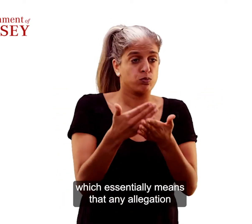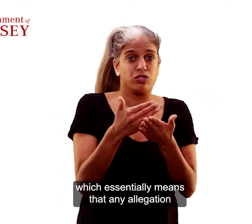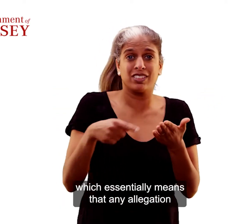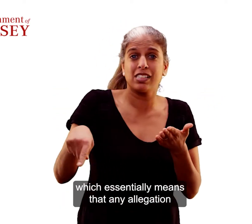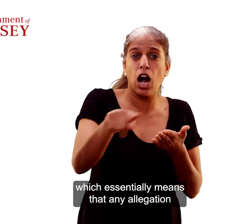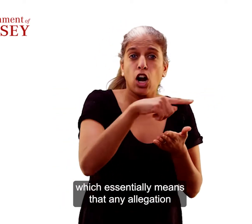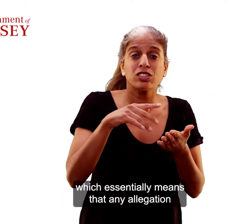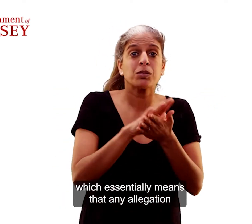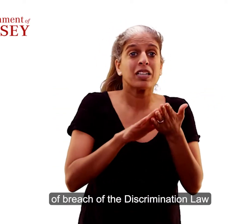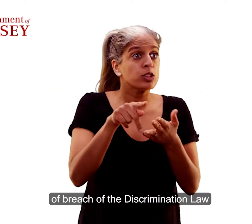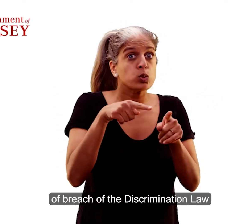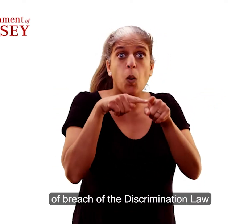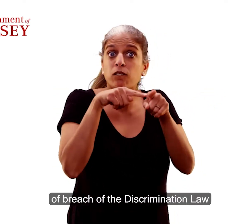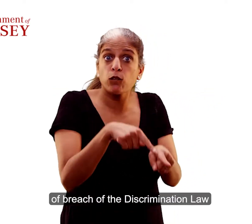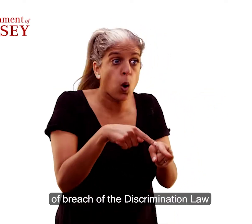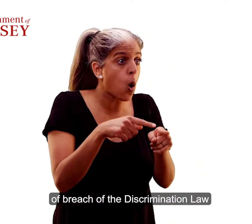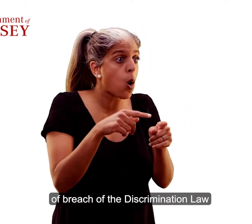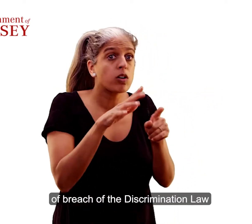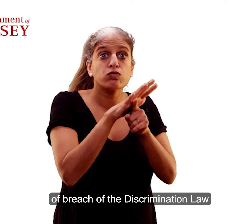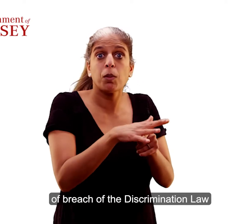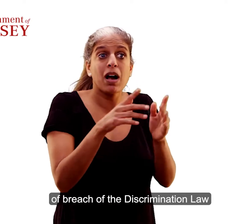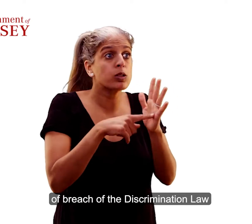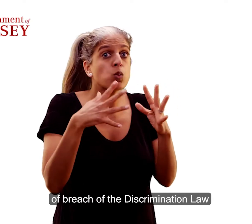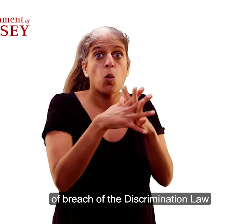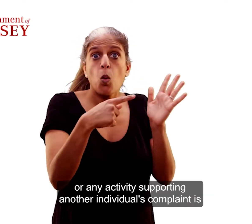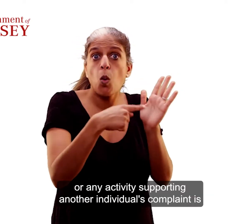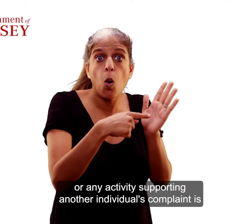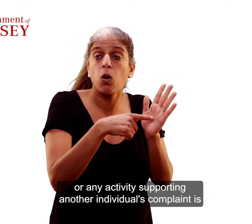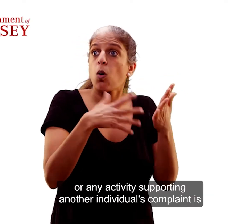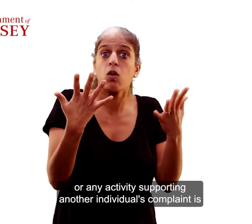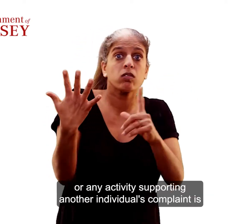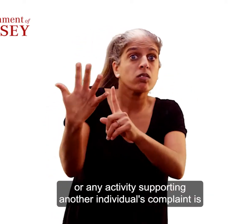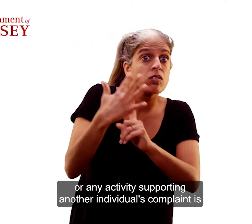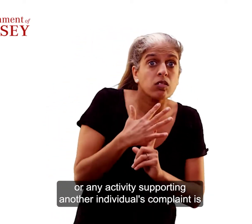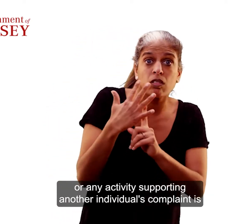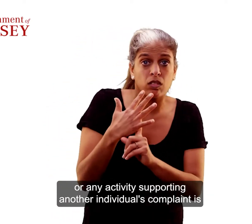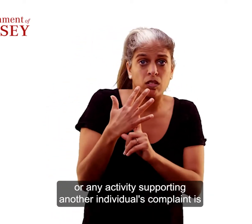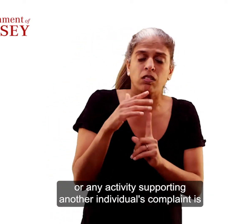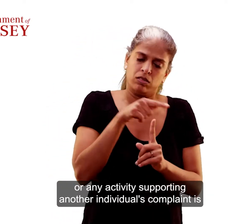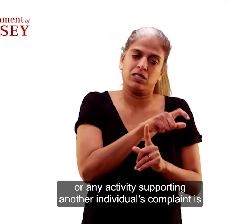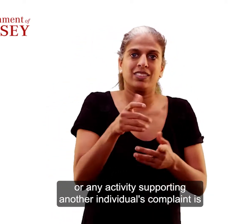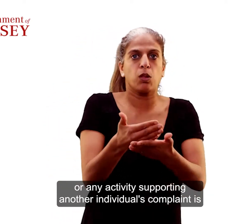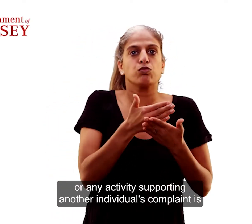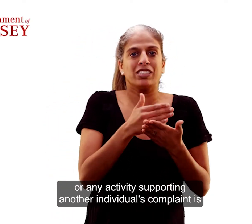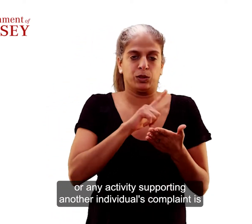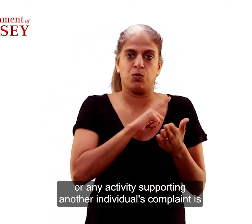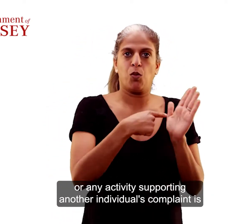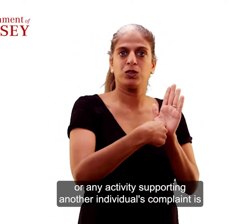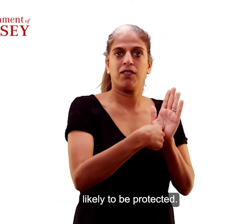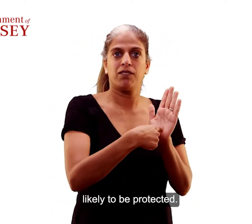any allegation of breach of the discrimination law or any activity supporting another individual's complaint is likely to